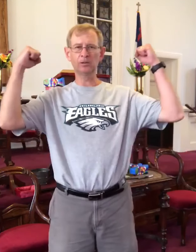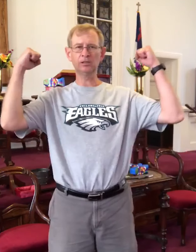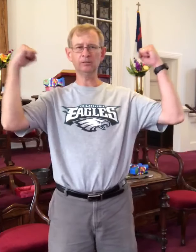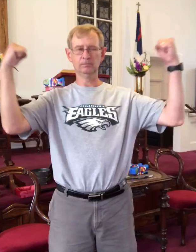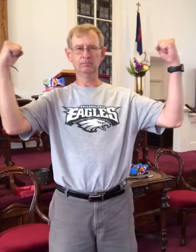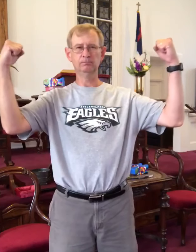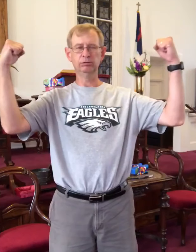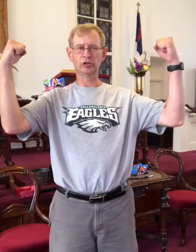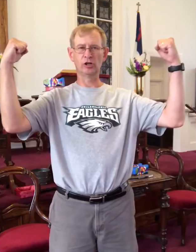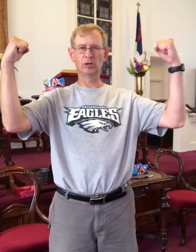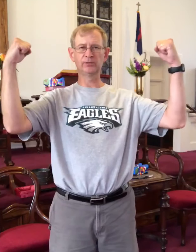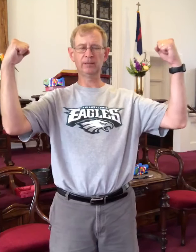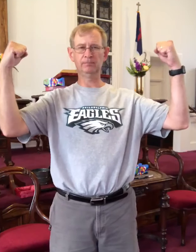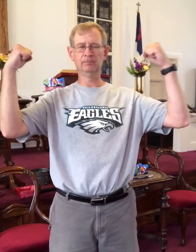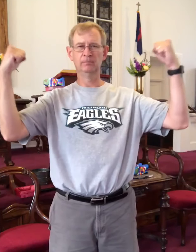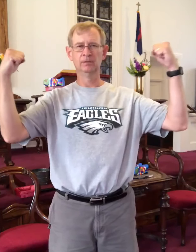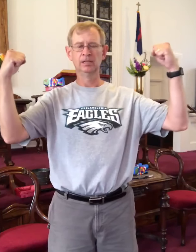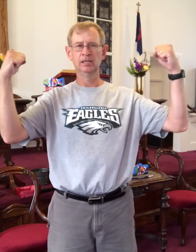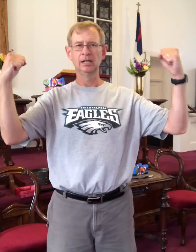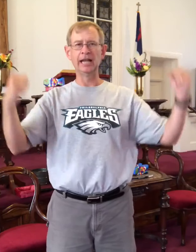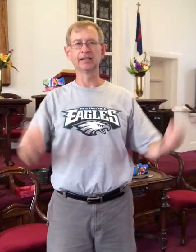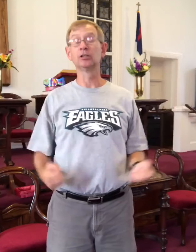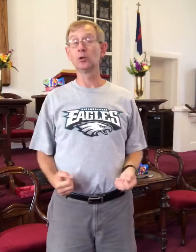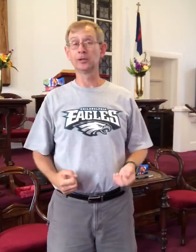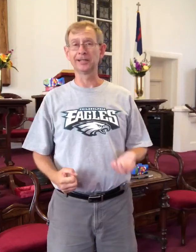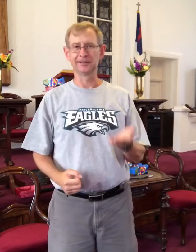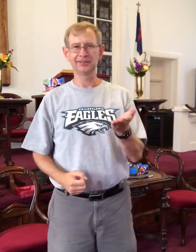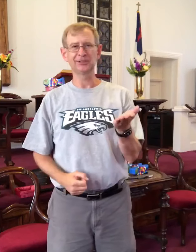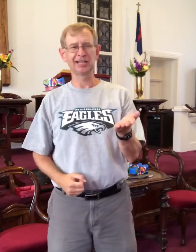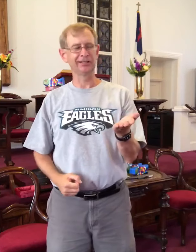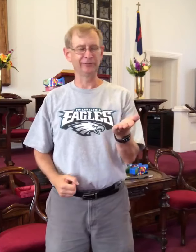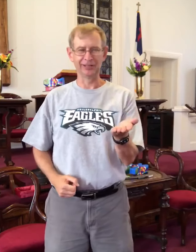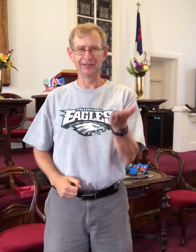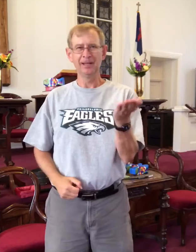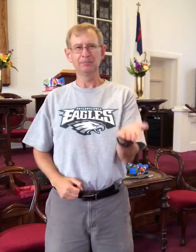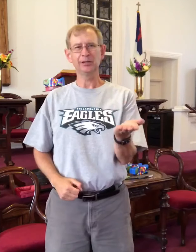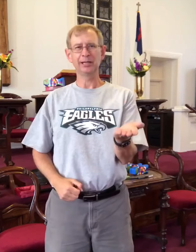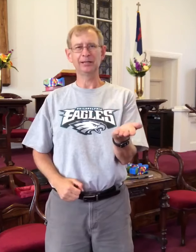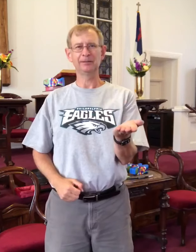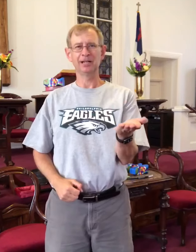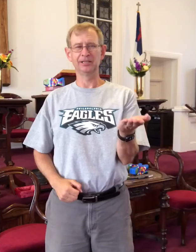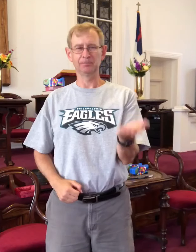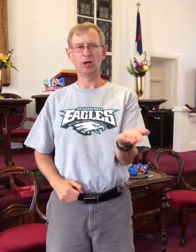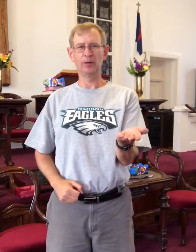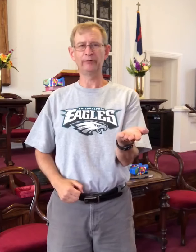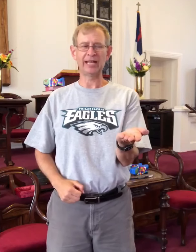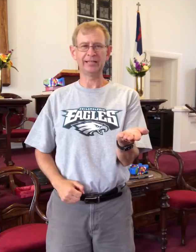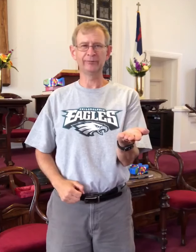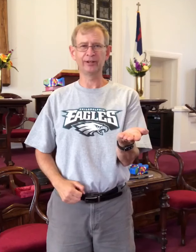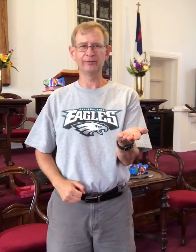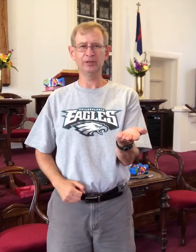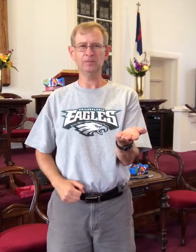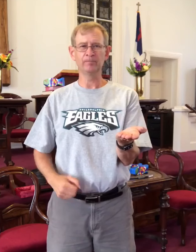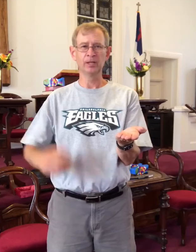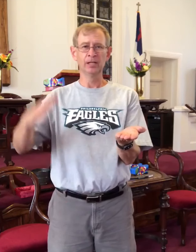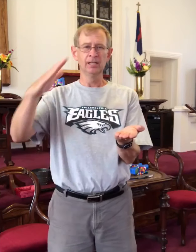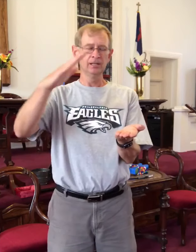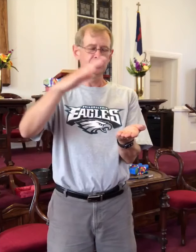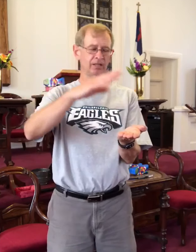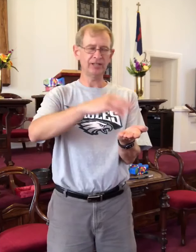power, put your arms up, and glory. This is kind of fun. Put your palm flat in front of you, touch